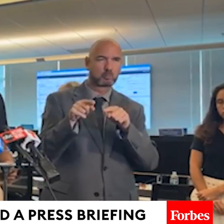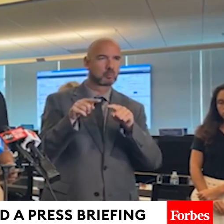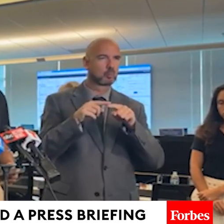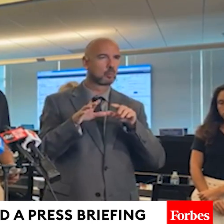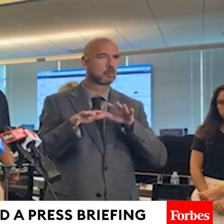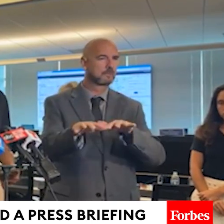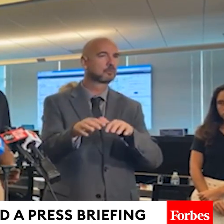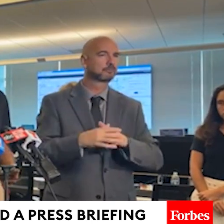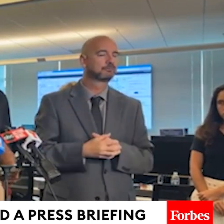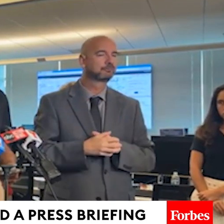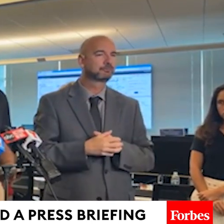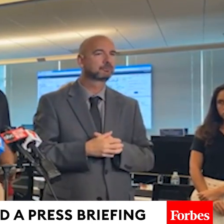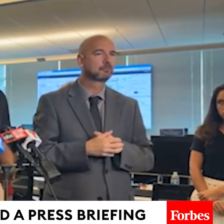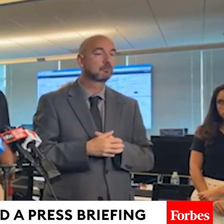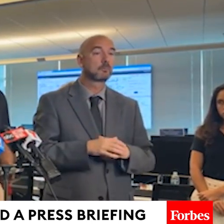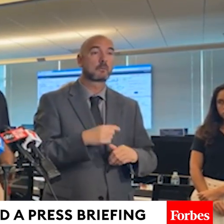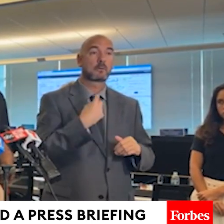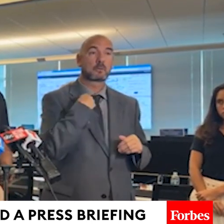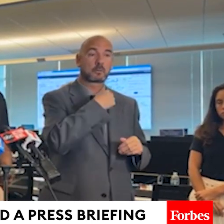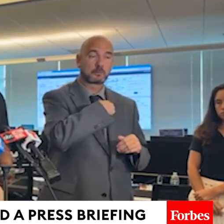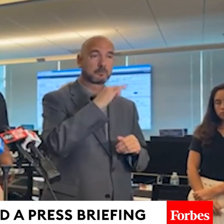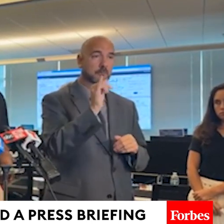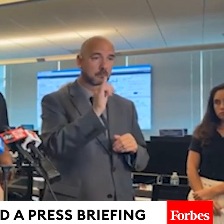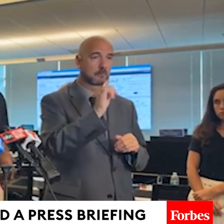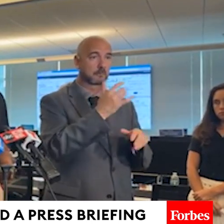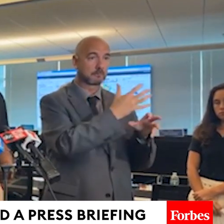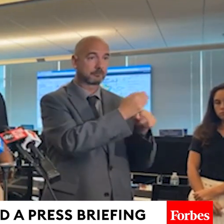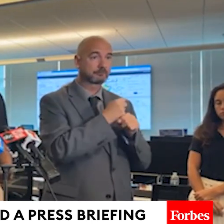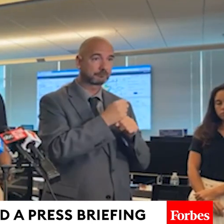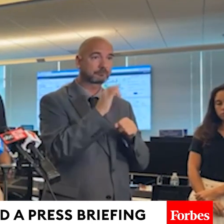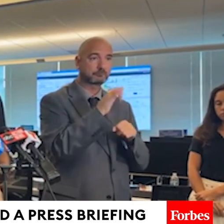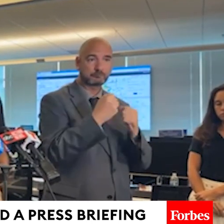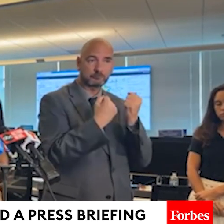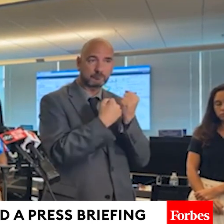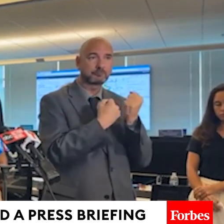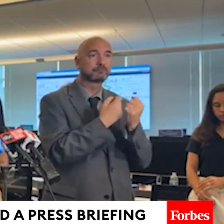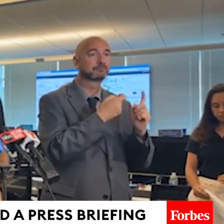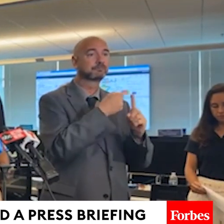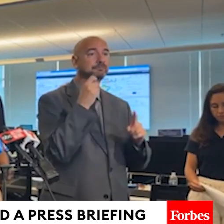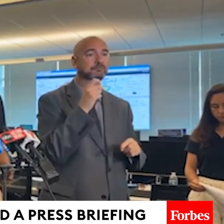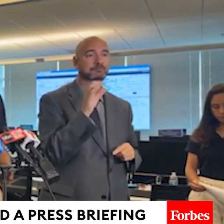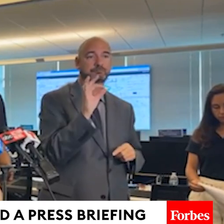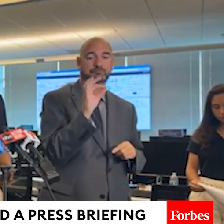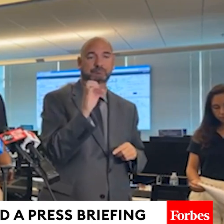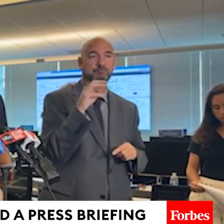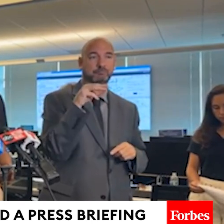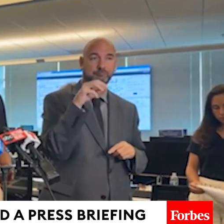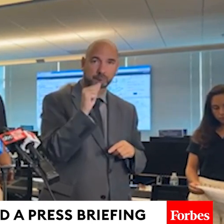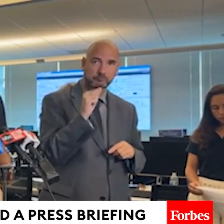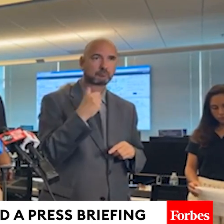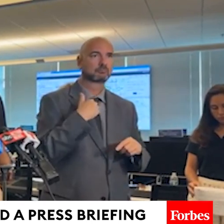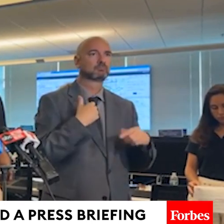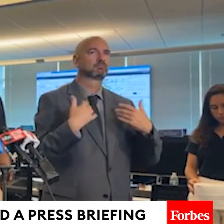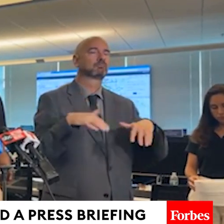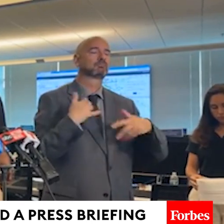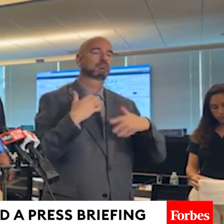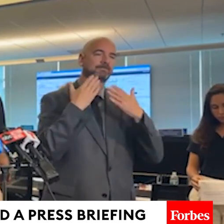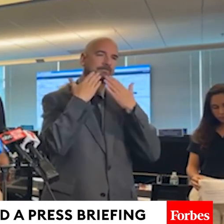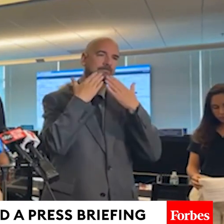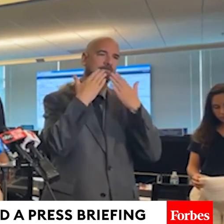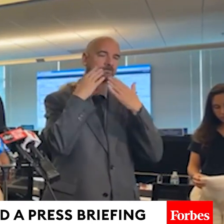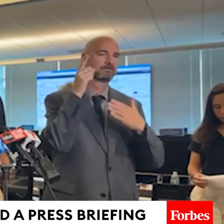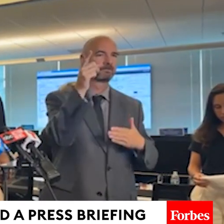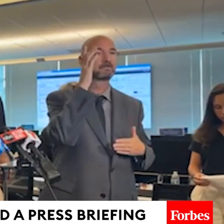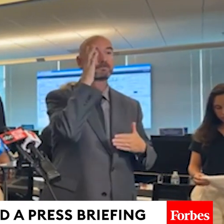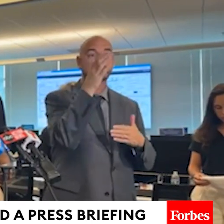Over and above, we've also received some FEMA support, and we're very thankful for that. We're going to receive about